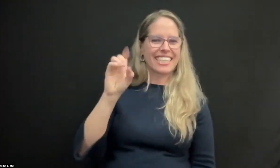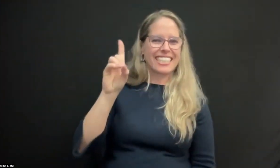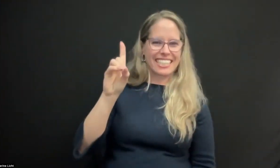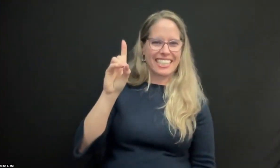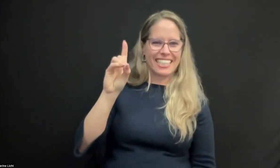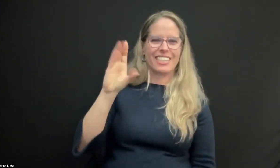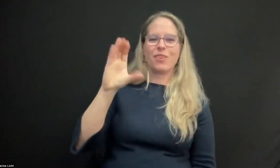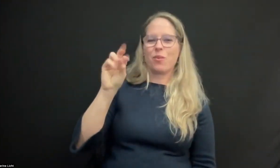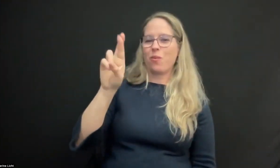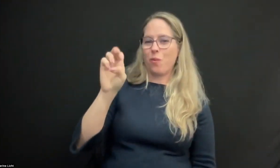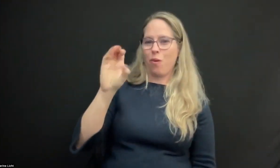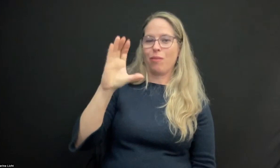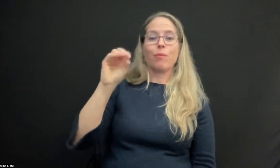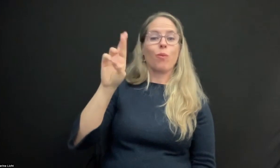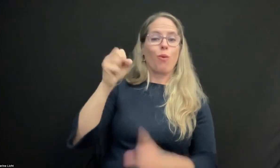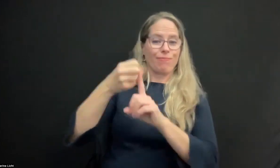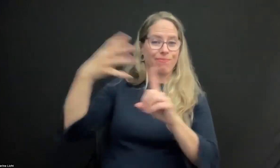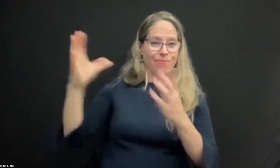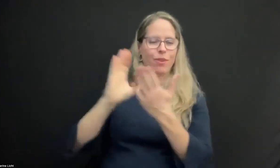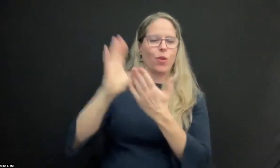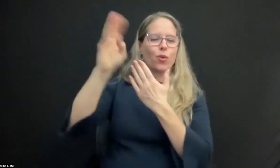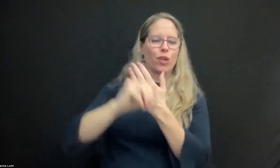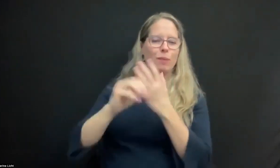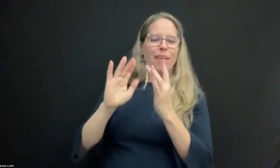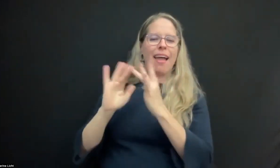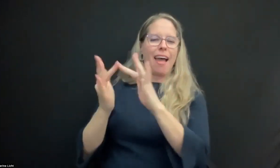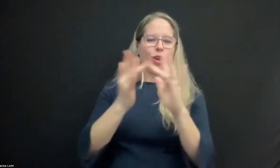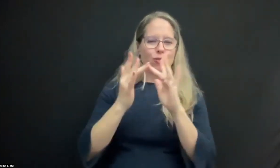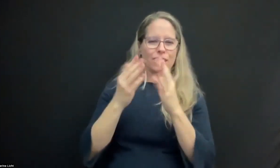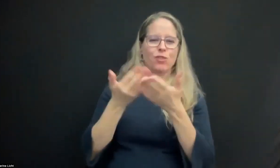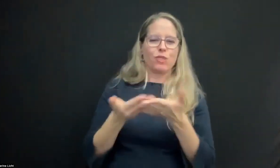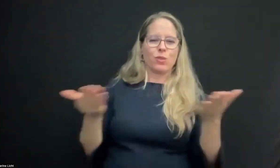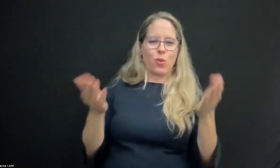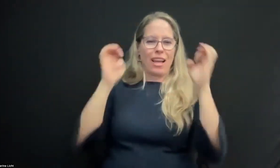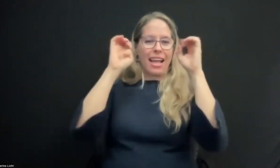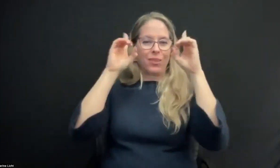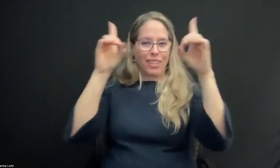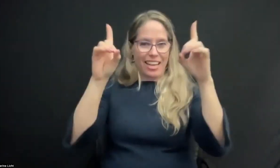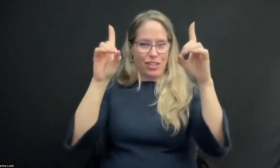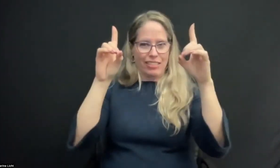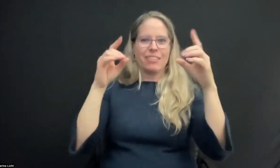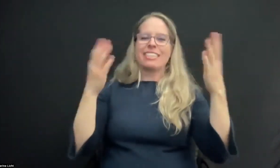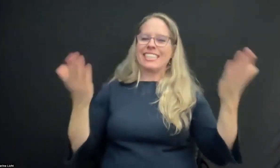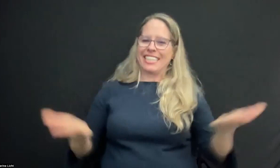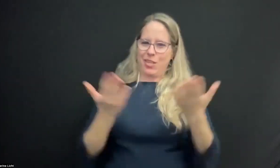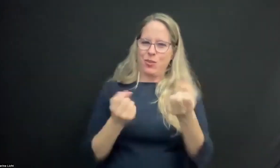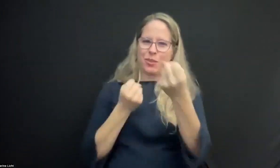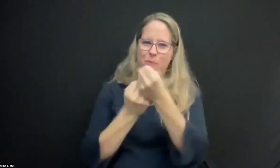Yes, this is Trina. Yes, the California School for the Deaf CORE, which is the Curriculum Outreach Resources and Education